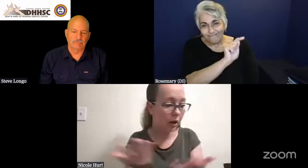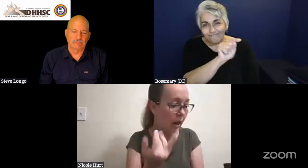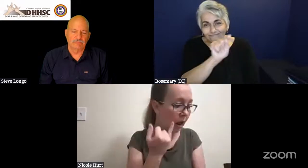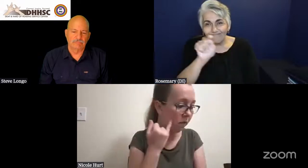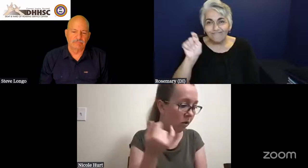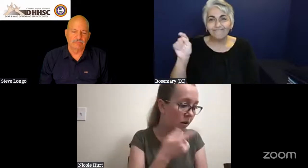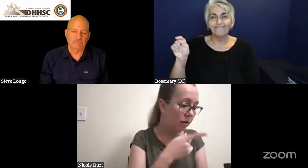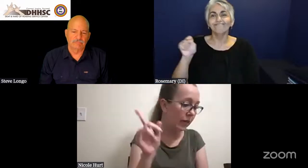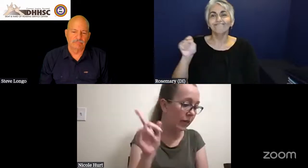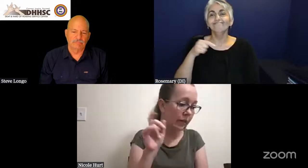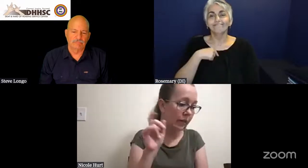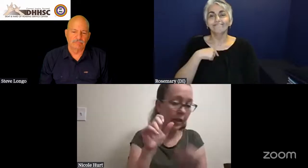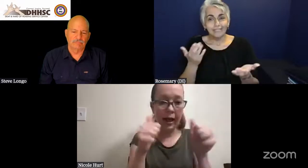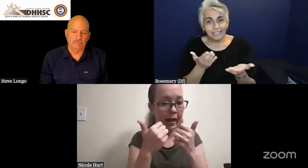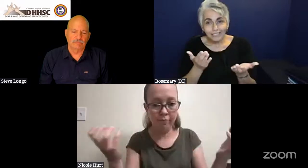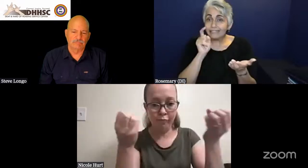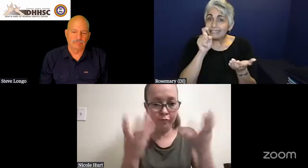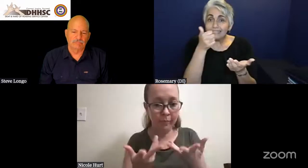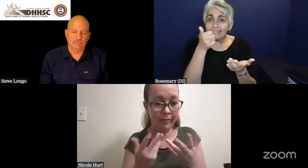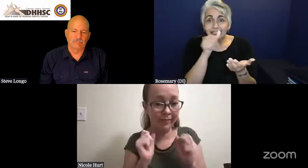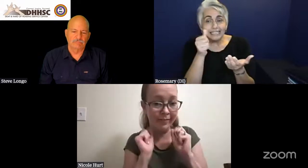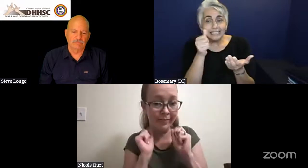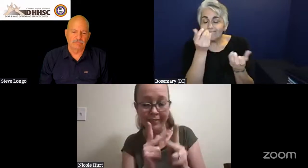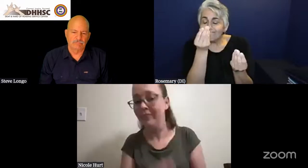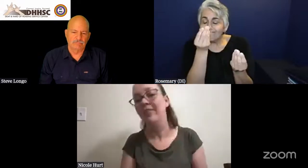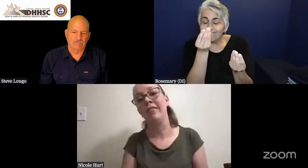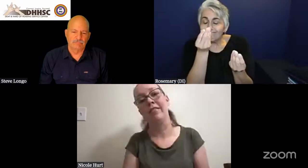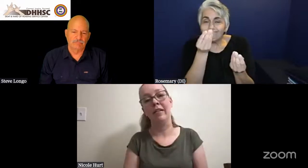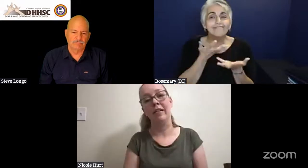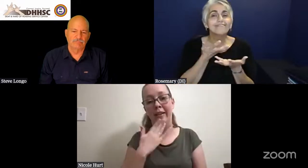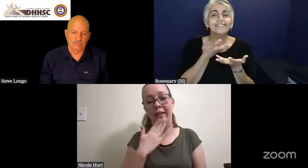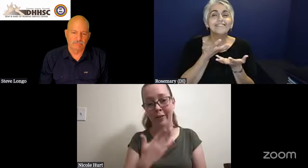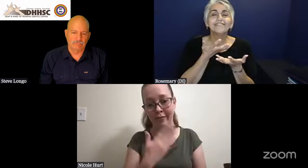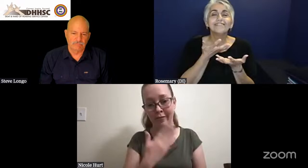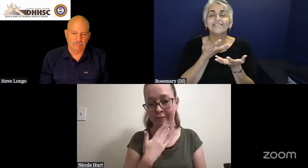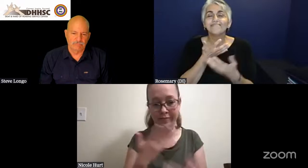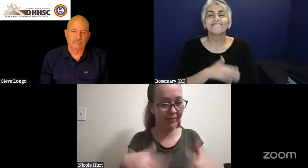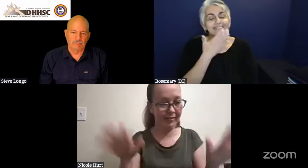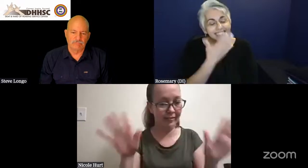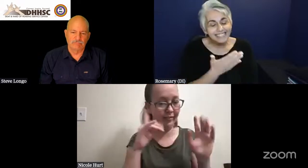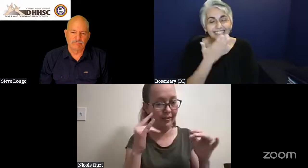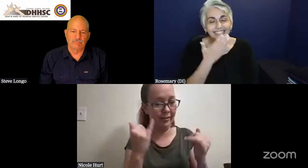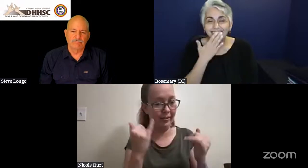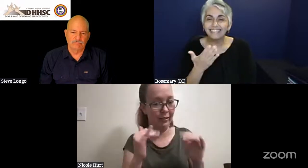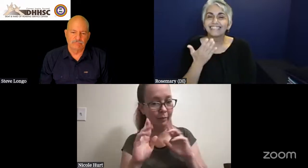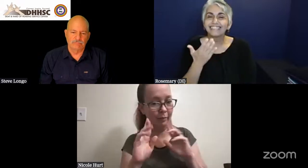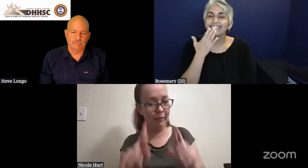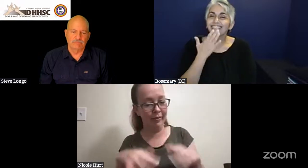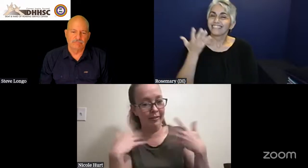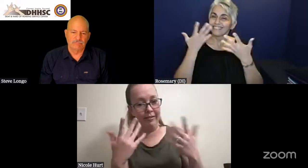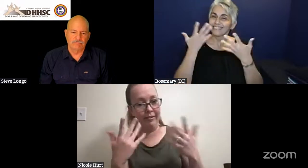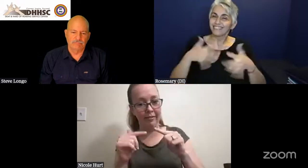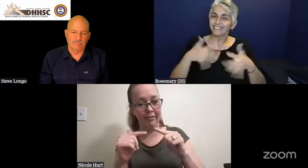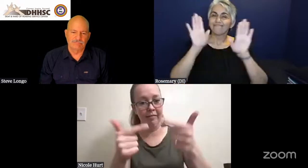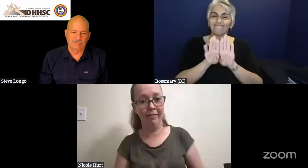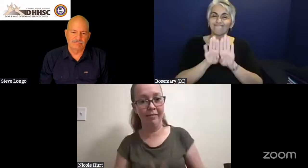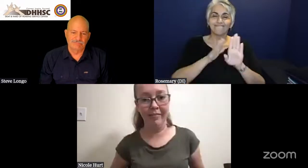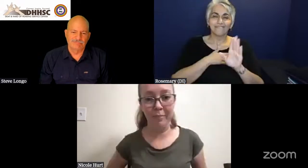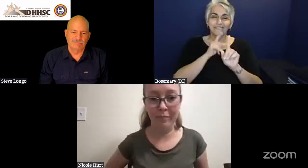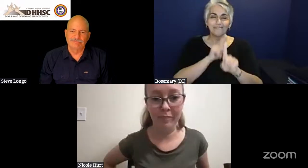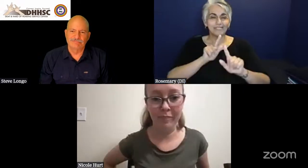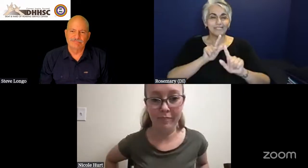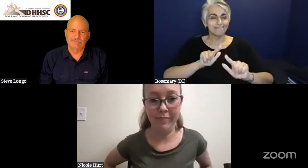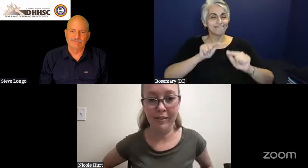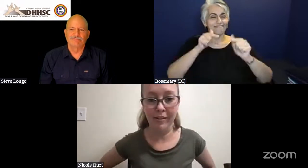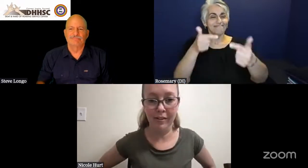community for allowing me to be a part of this. And if there's anything that you need from me, please let me know.